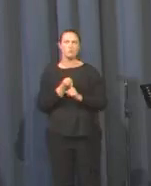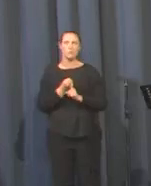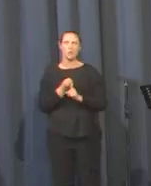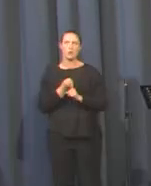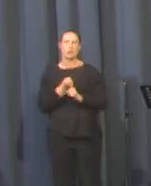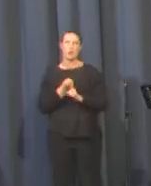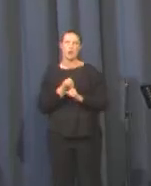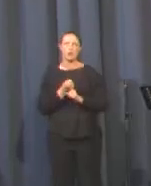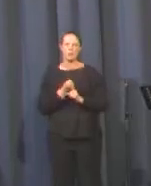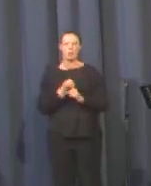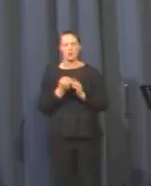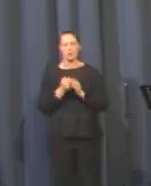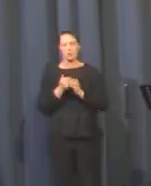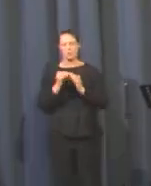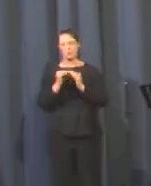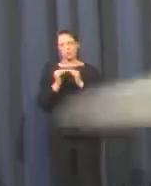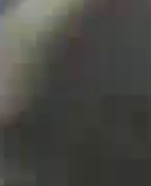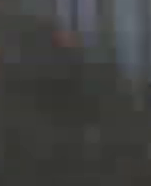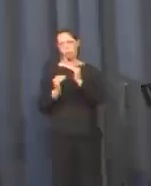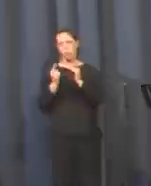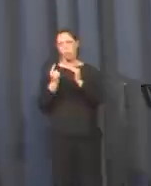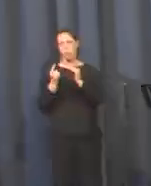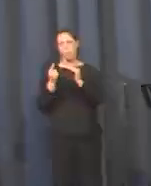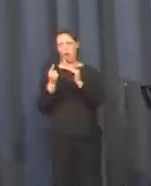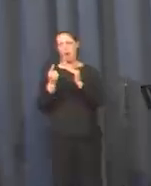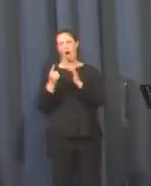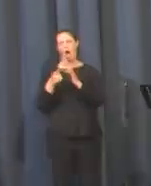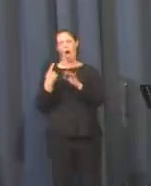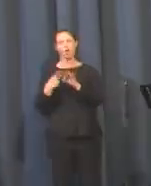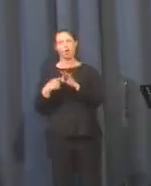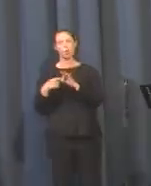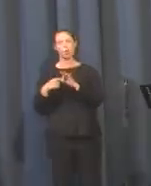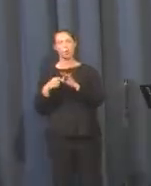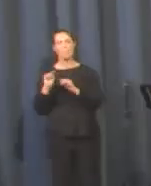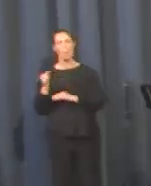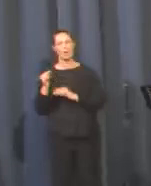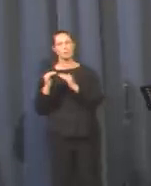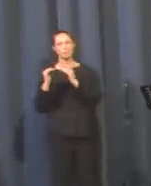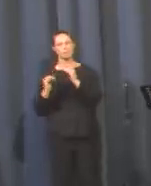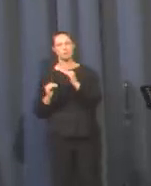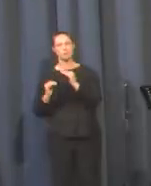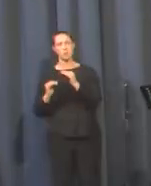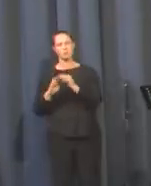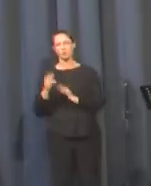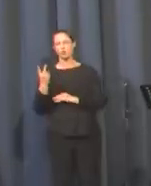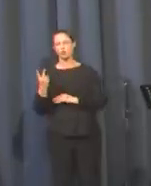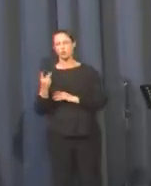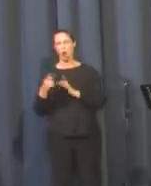decrement or a decrease of a point or two. And I think the highest range I've seen was maybe